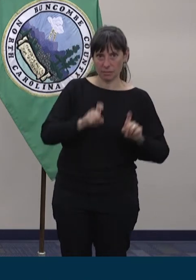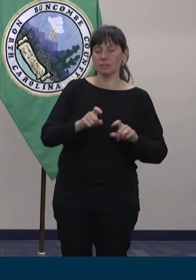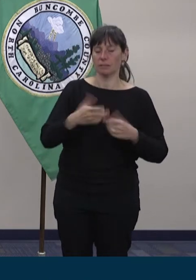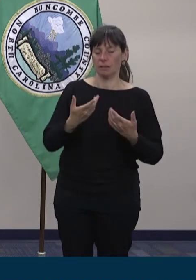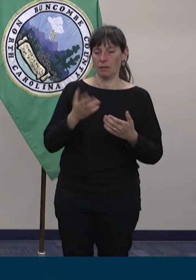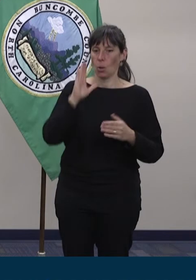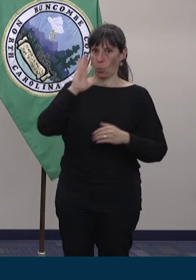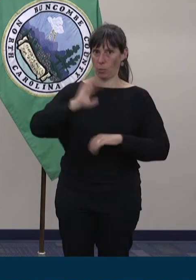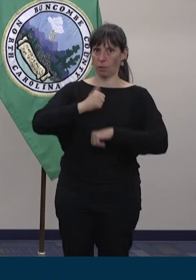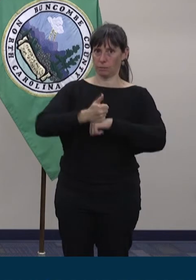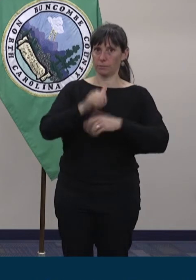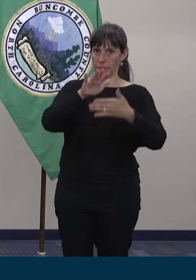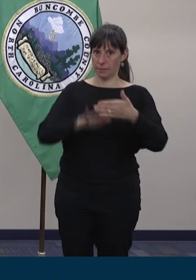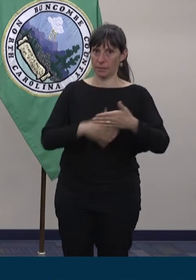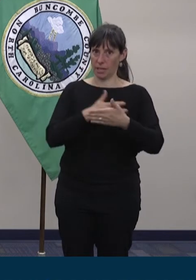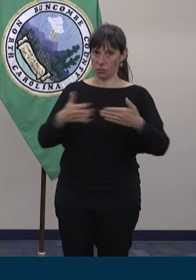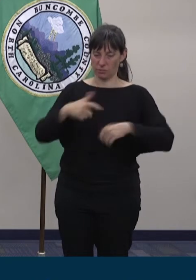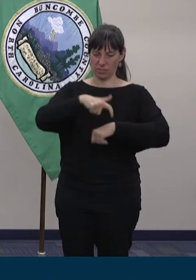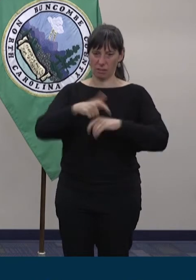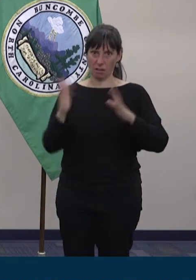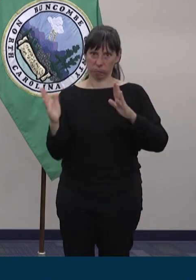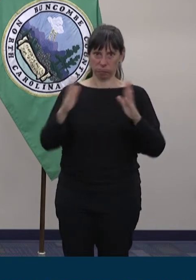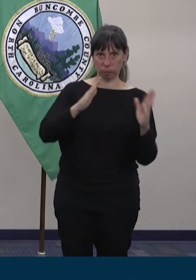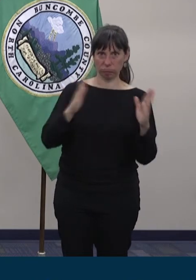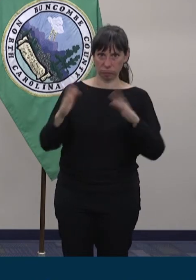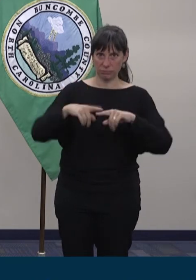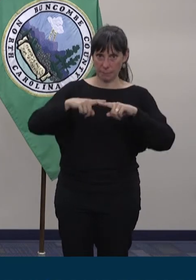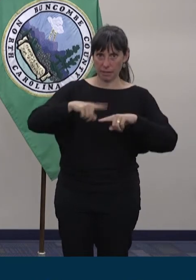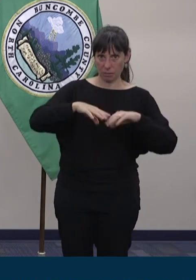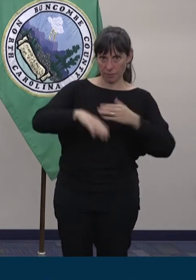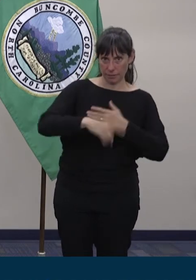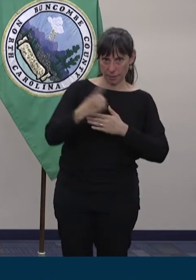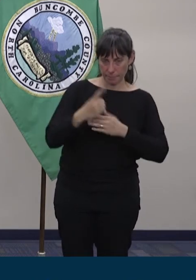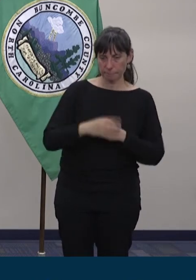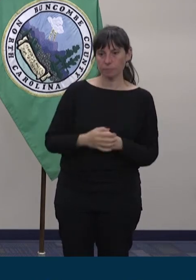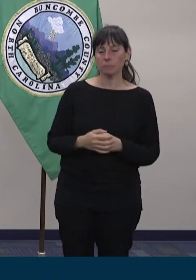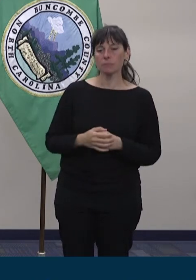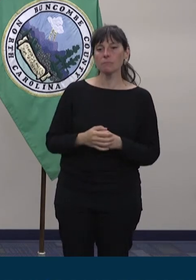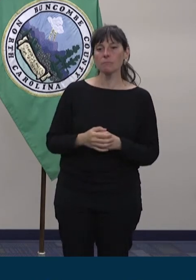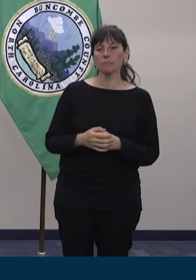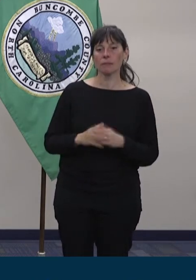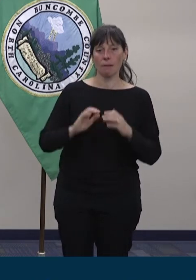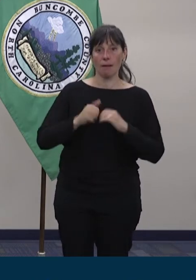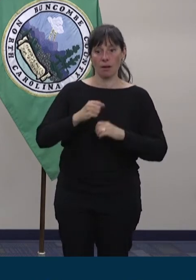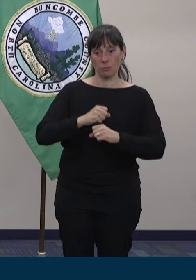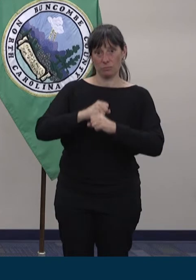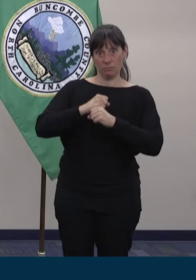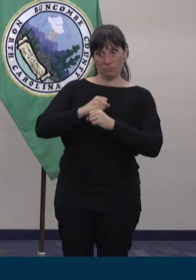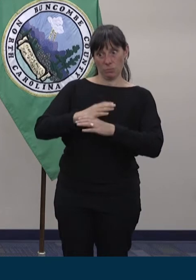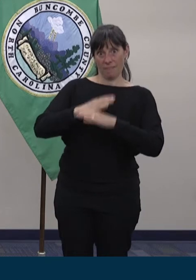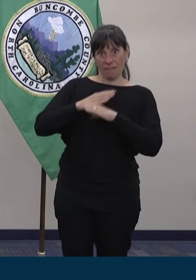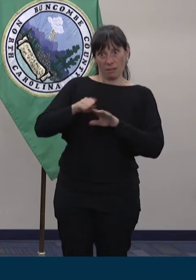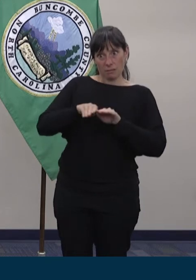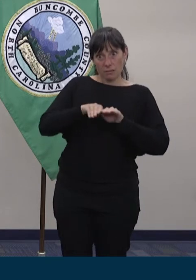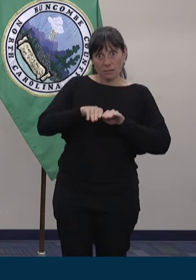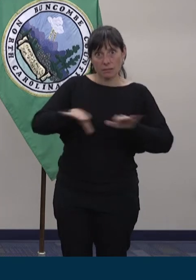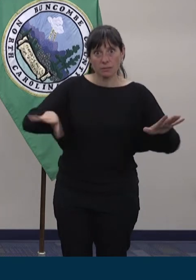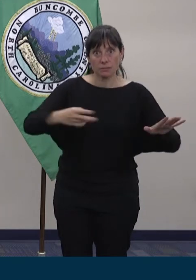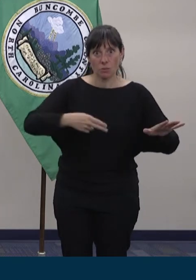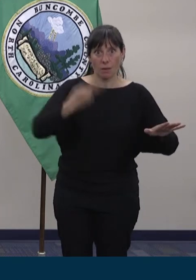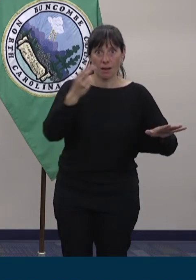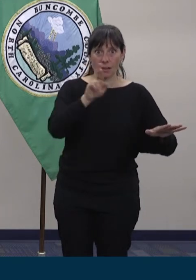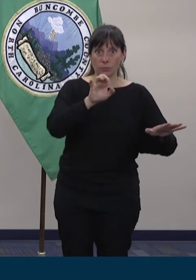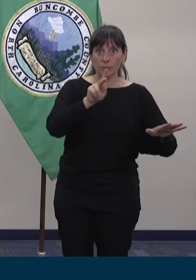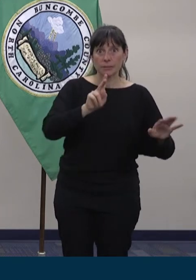To prevent and control the spread of COVID-19 to older or high-risk adults, it is important that people who work in